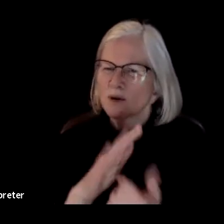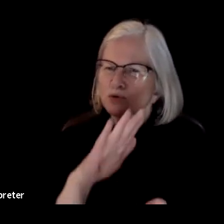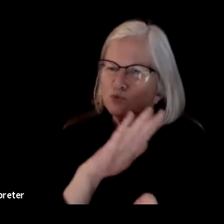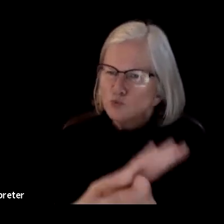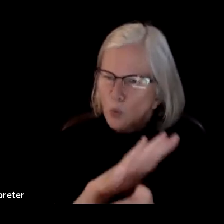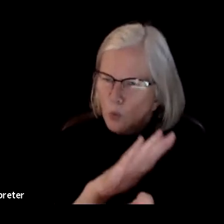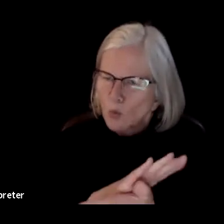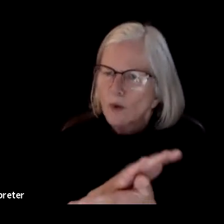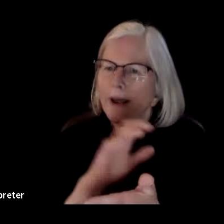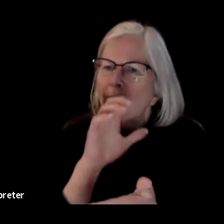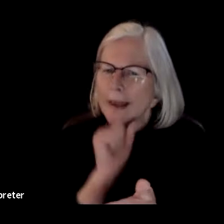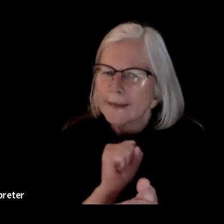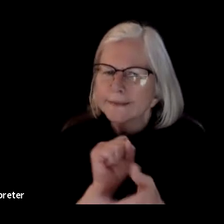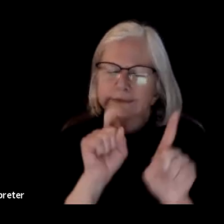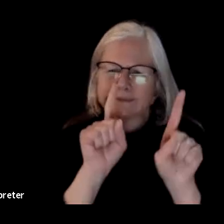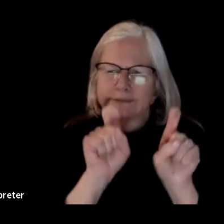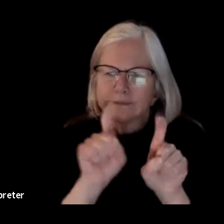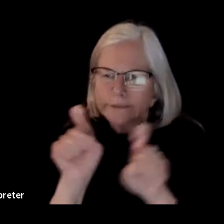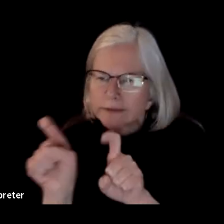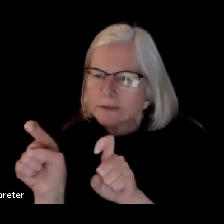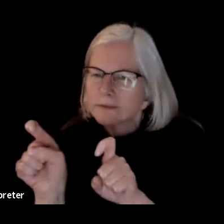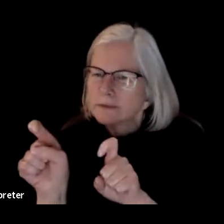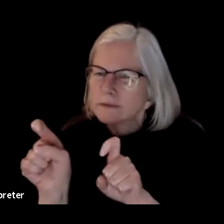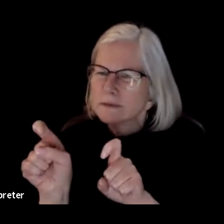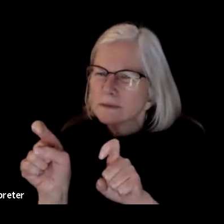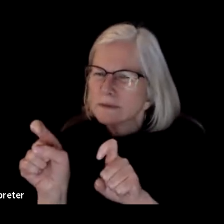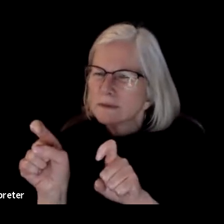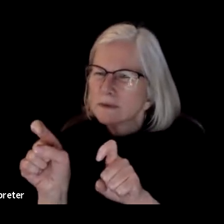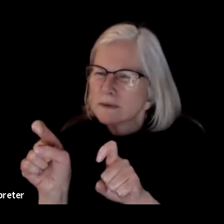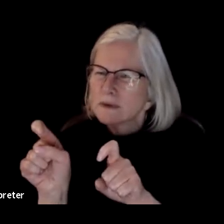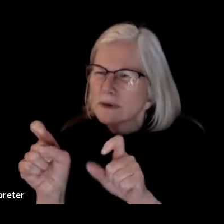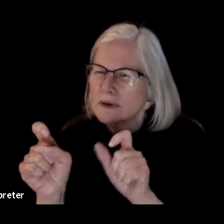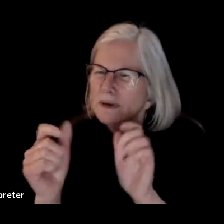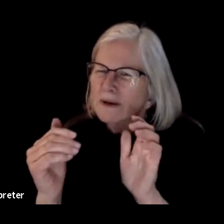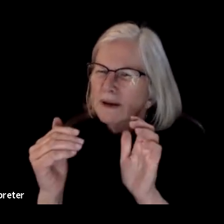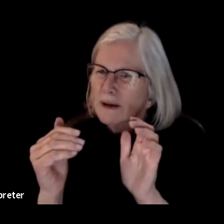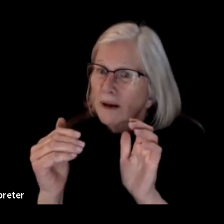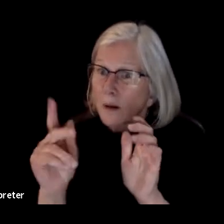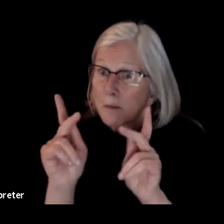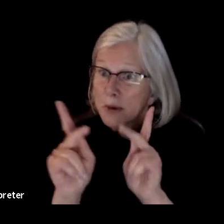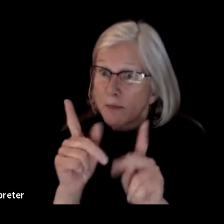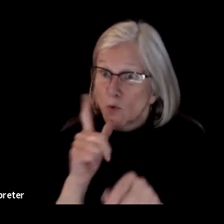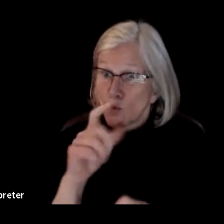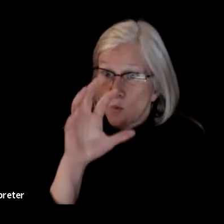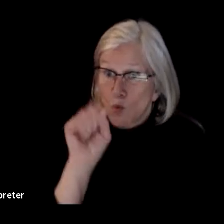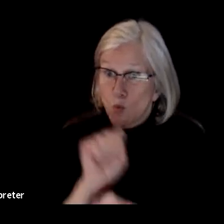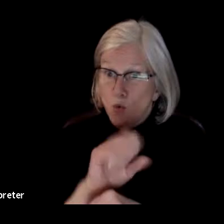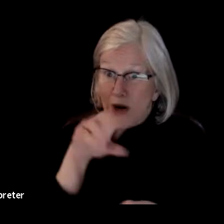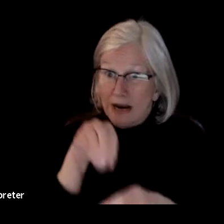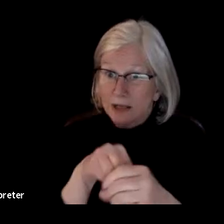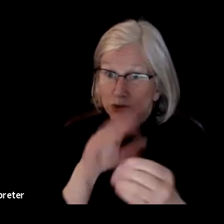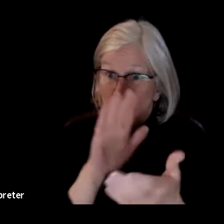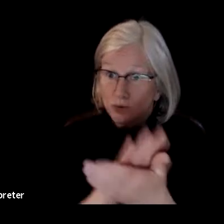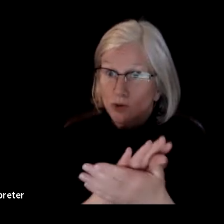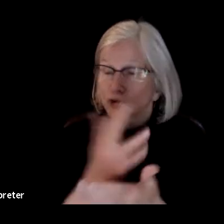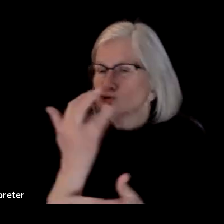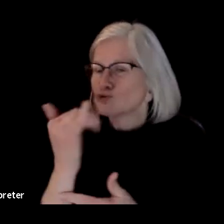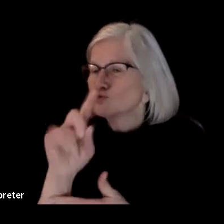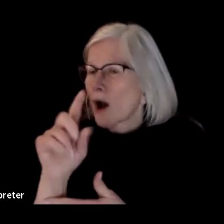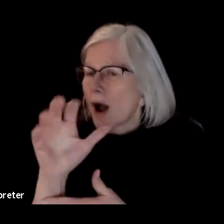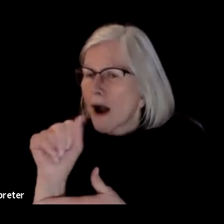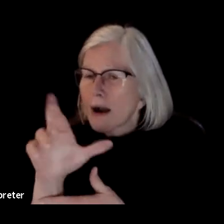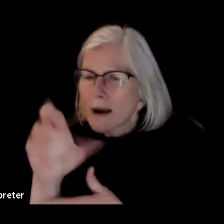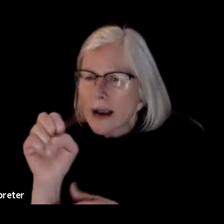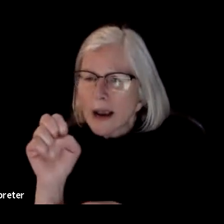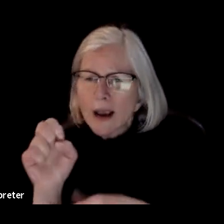testing routinely, you noted that people who are working in schools and childcare settings and other healthcare workers who are